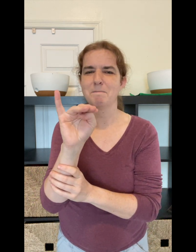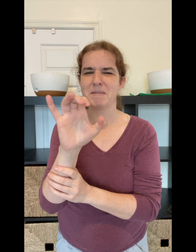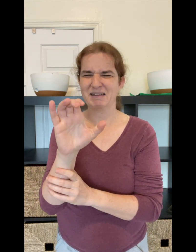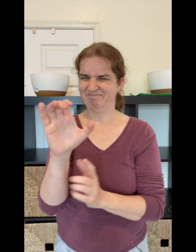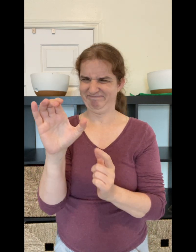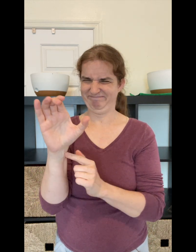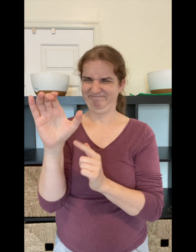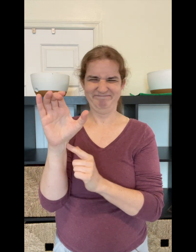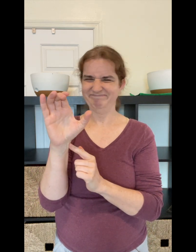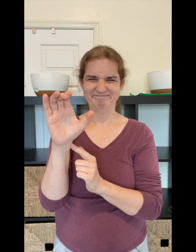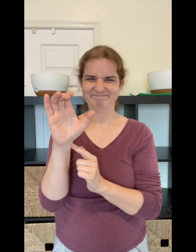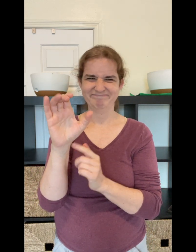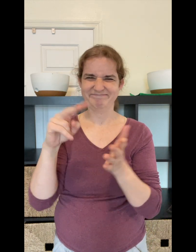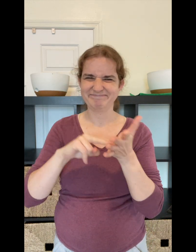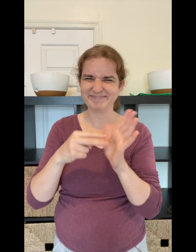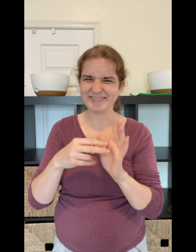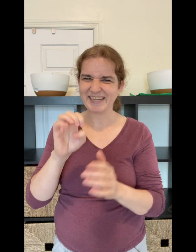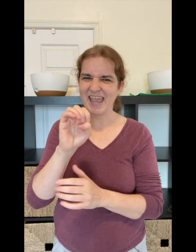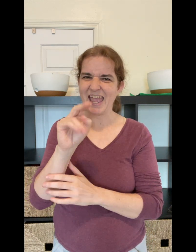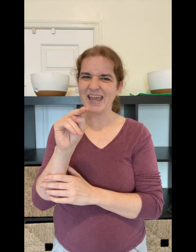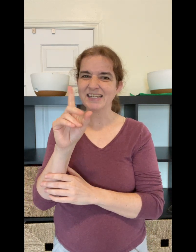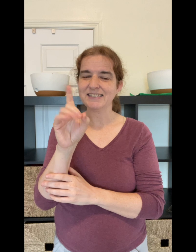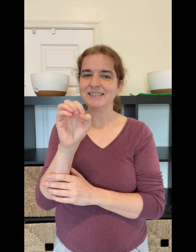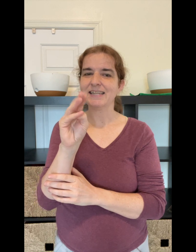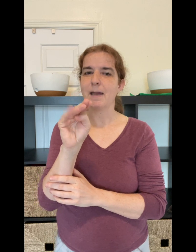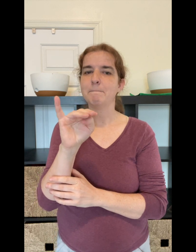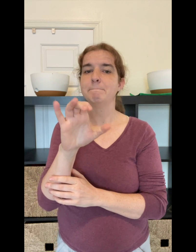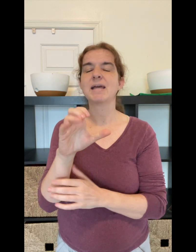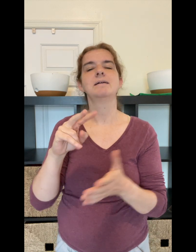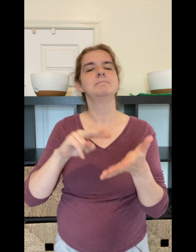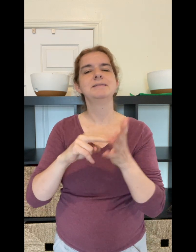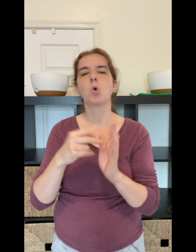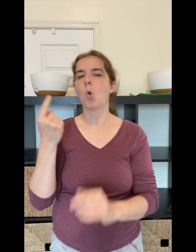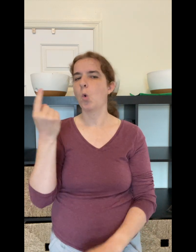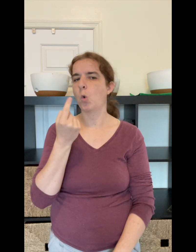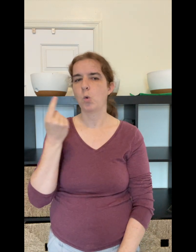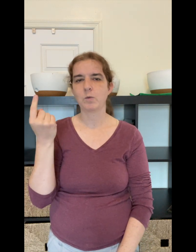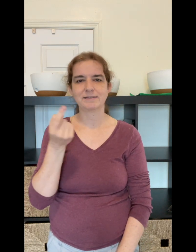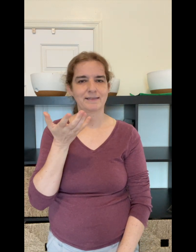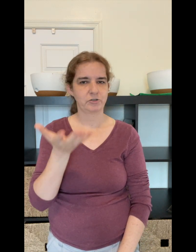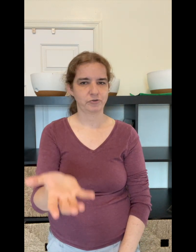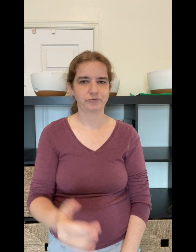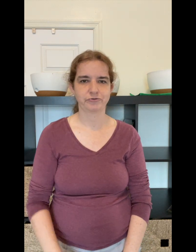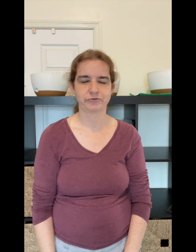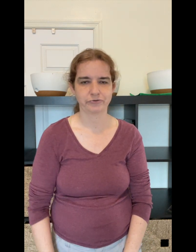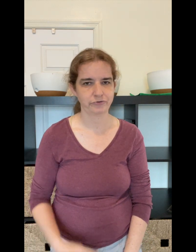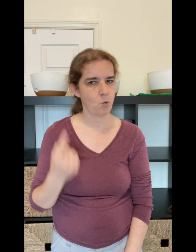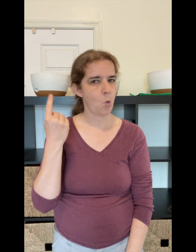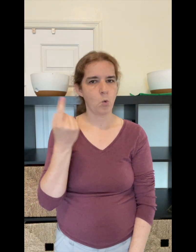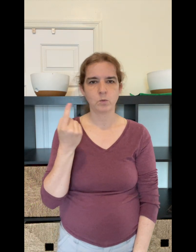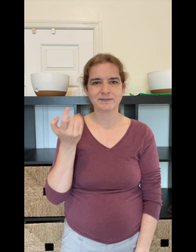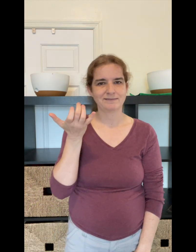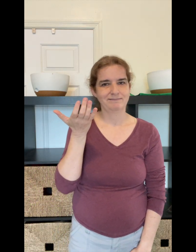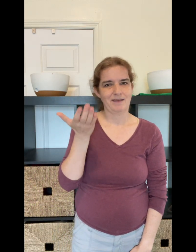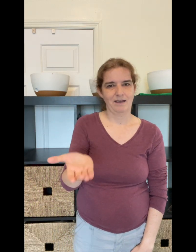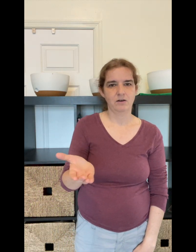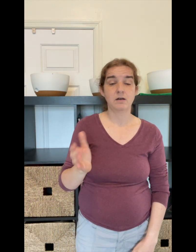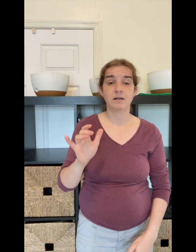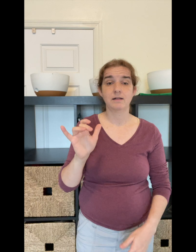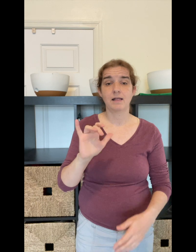endemic. What does that mean? Endemic. That means always there. Always